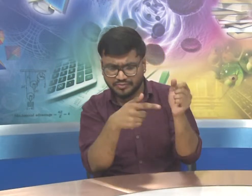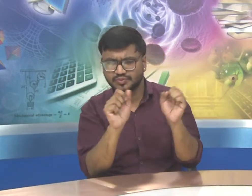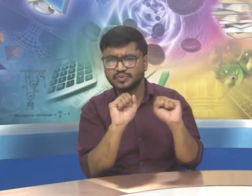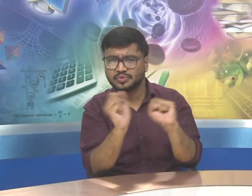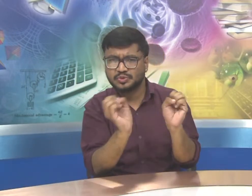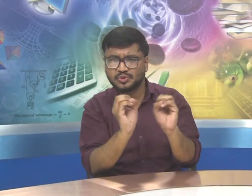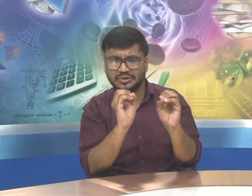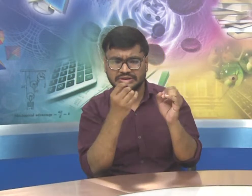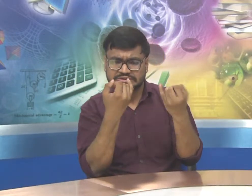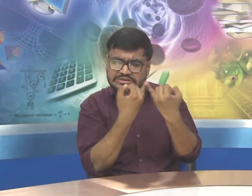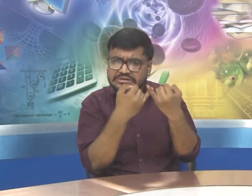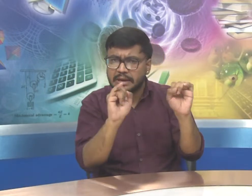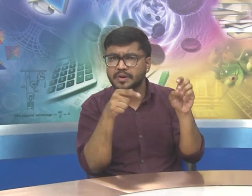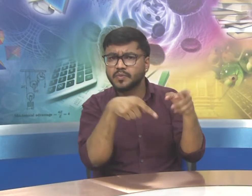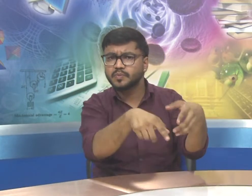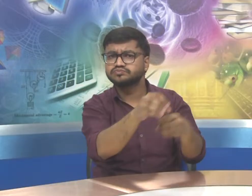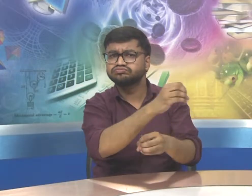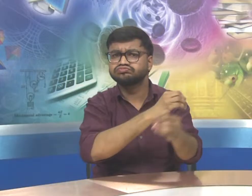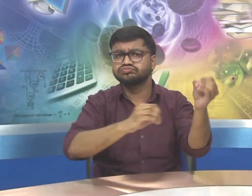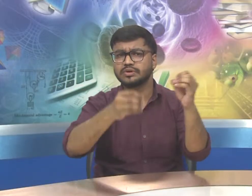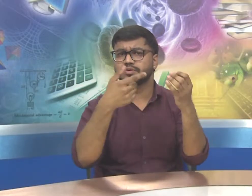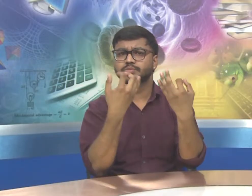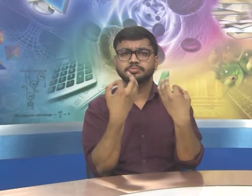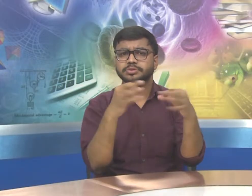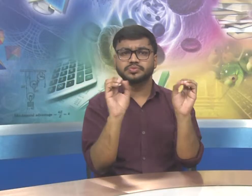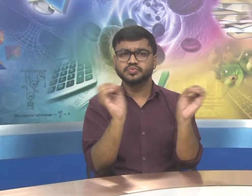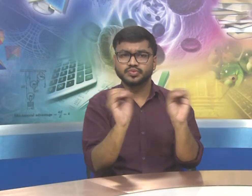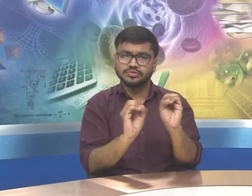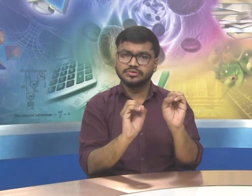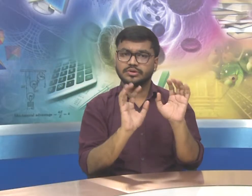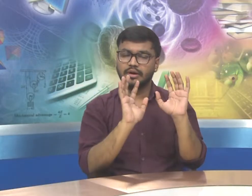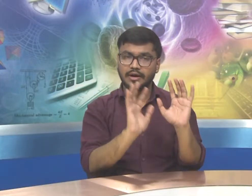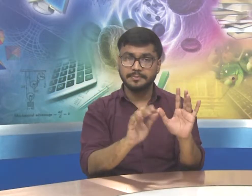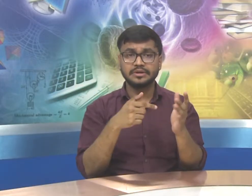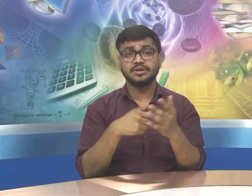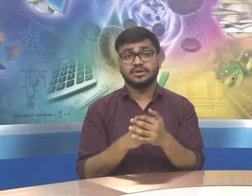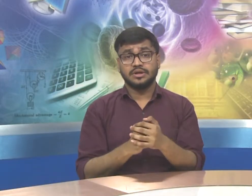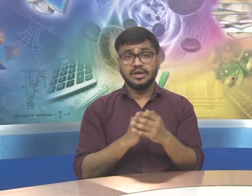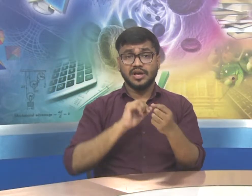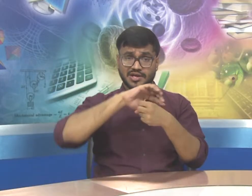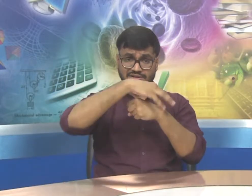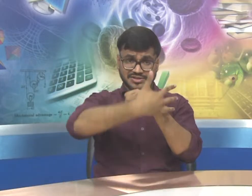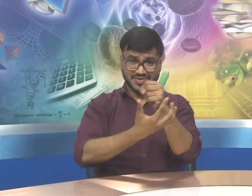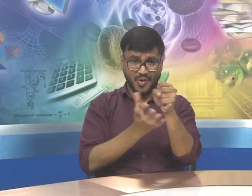It may or may not exist independently.